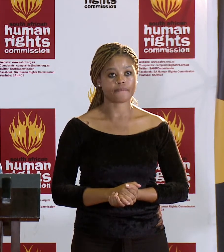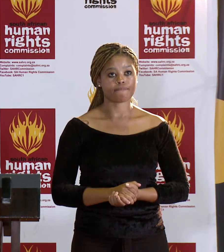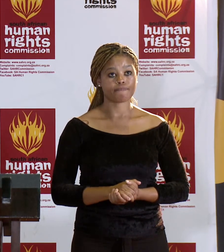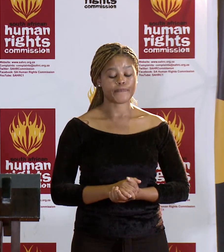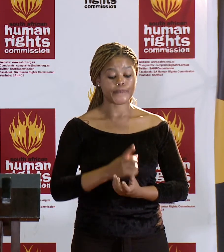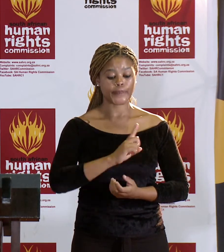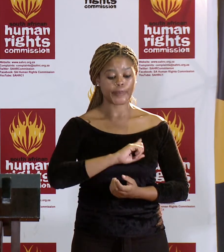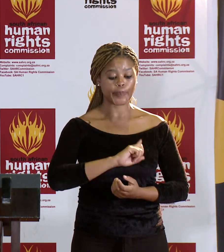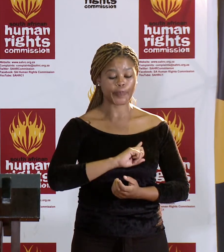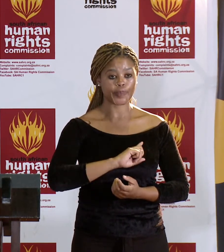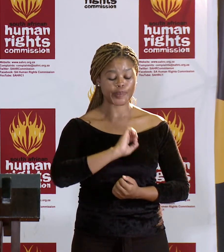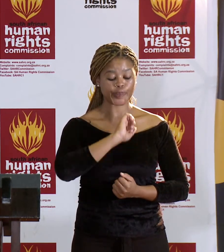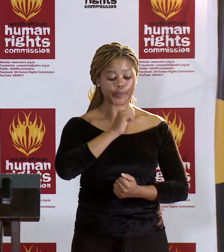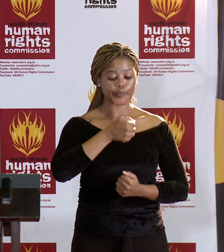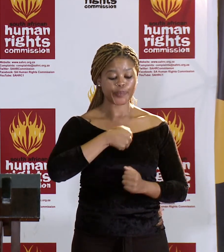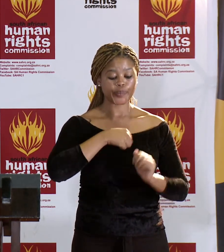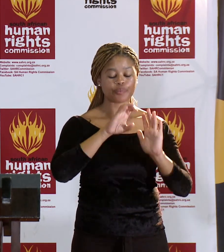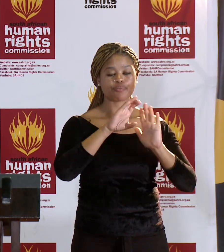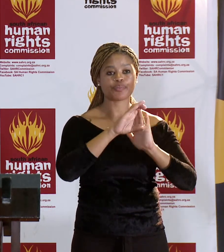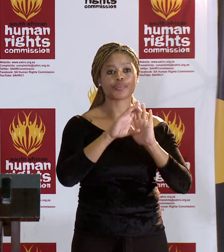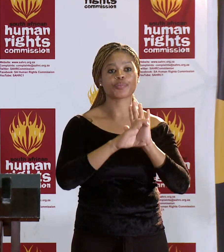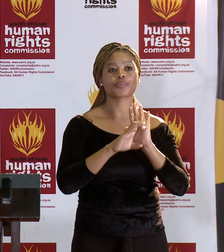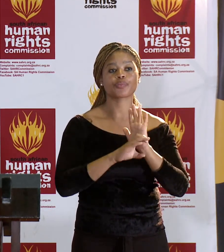Because in our constitution,